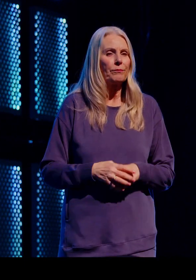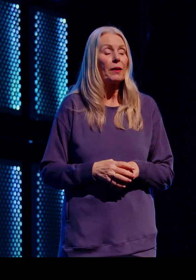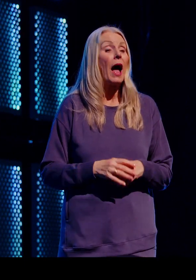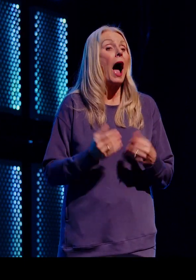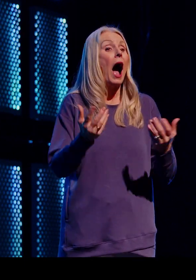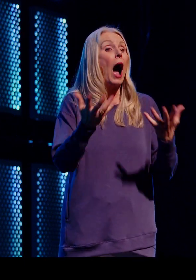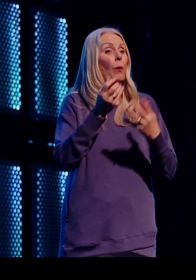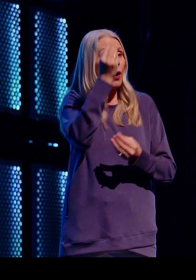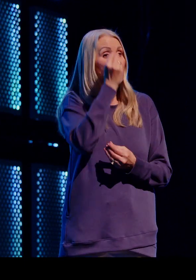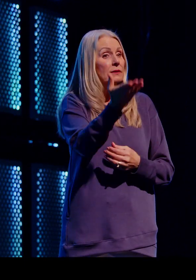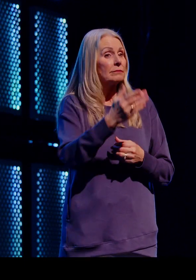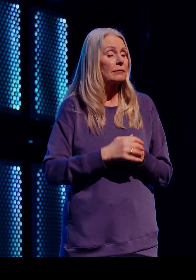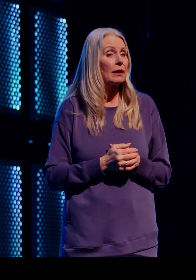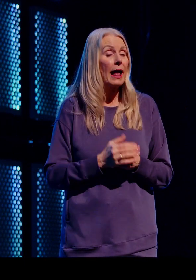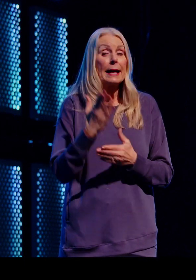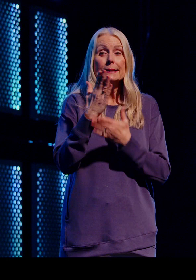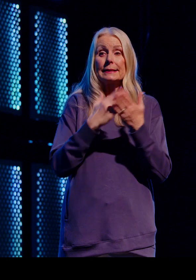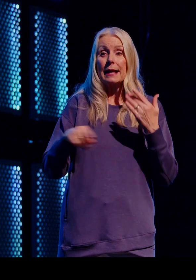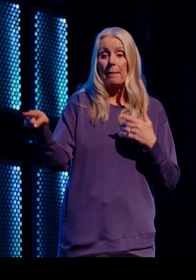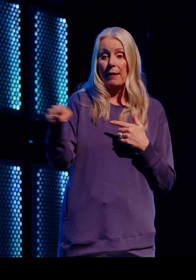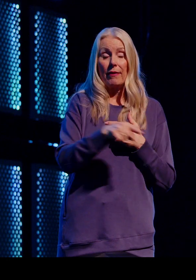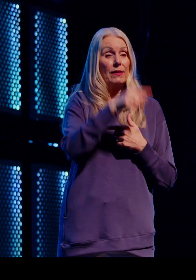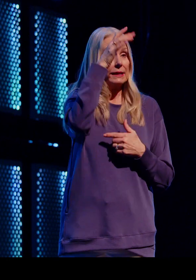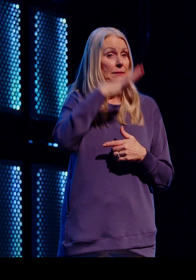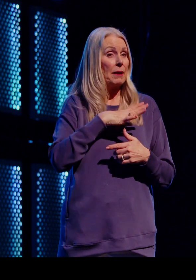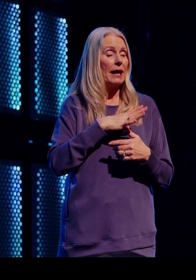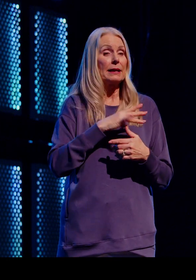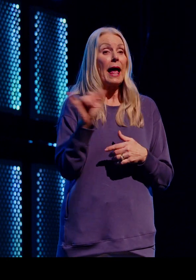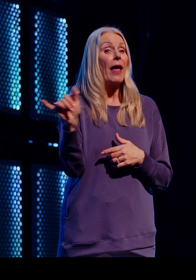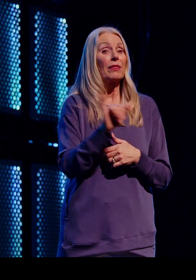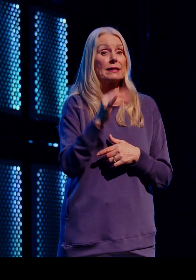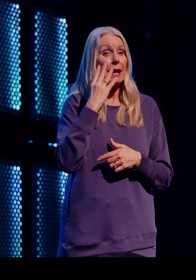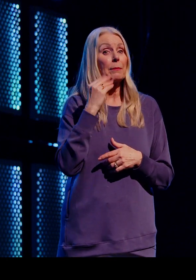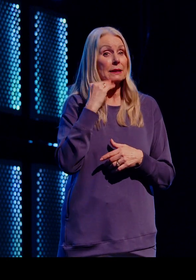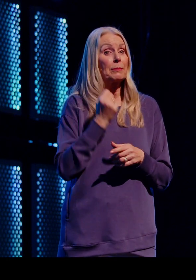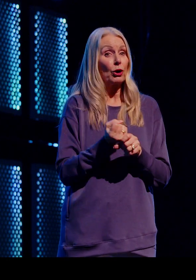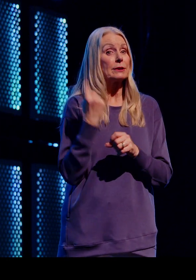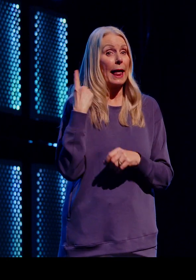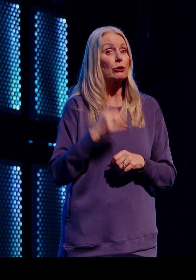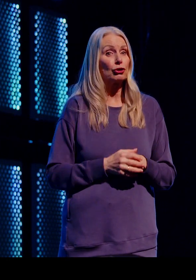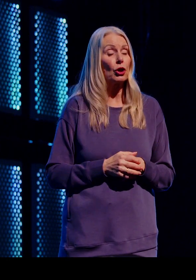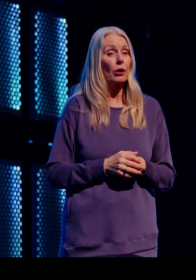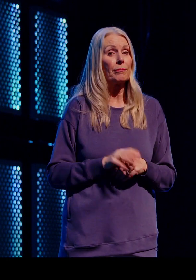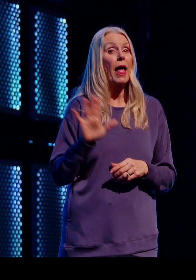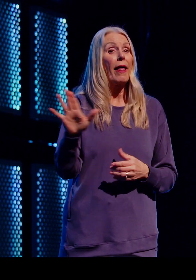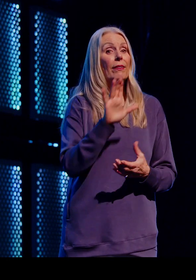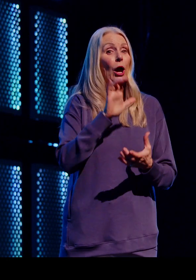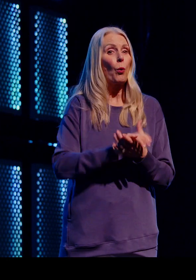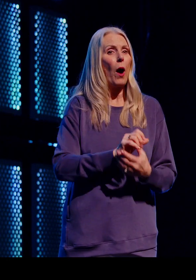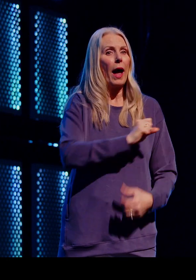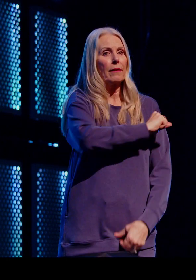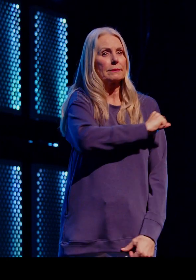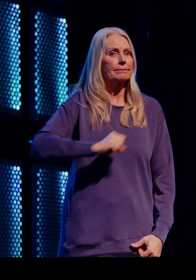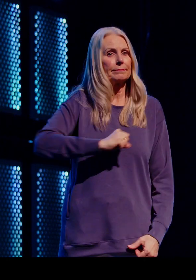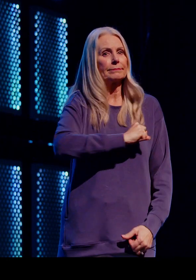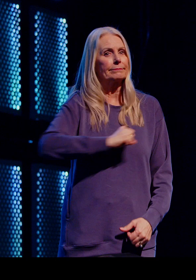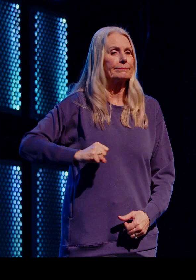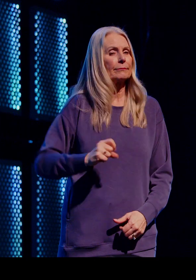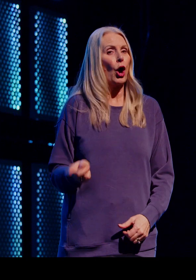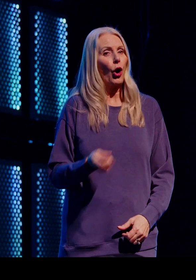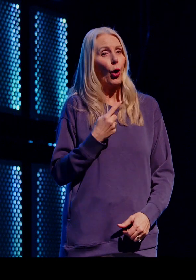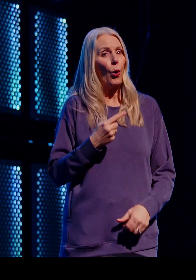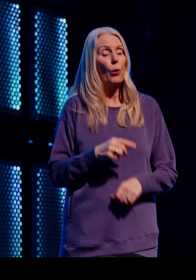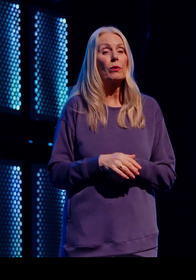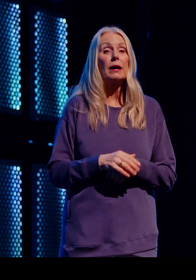I want to tell you that some of these guys had the same experience this last year. And they went on this trip.